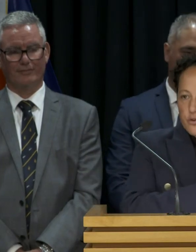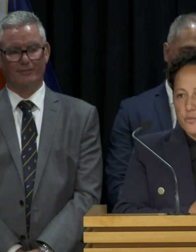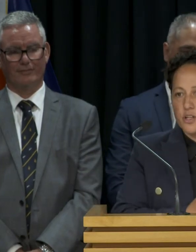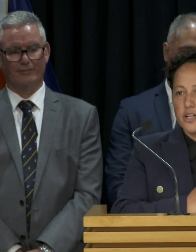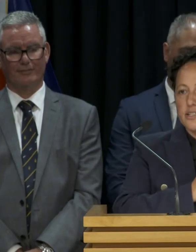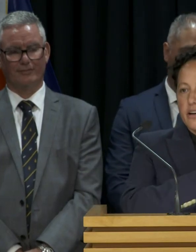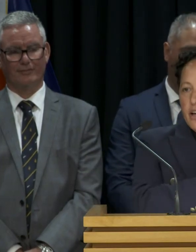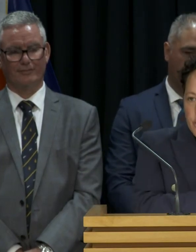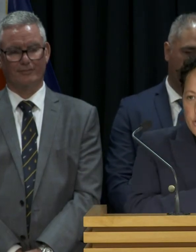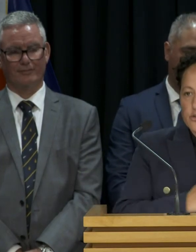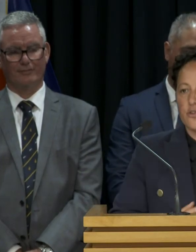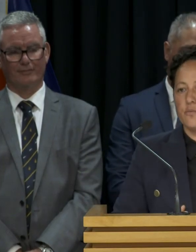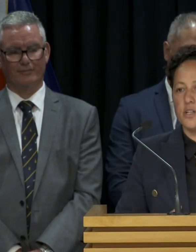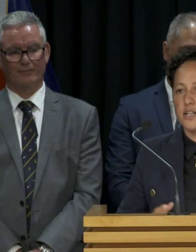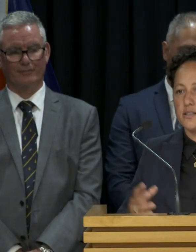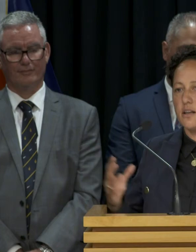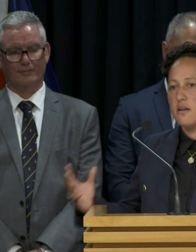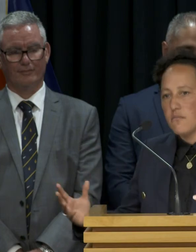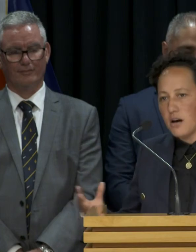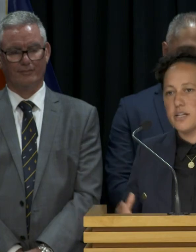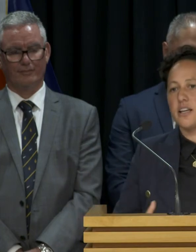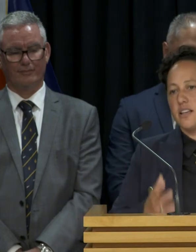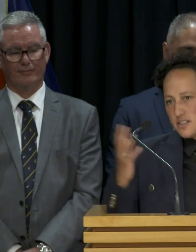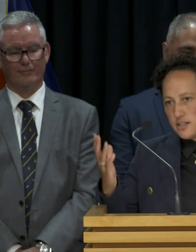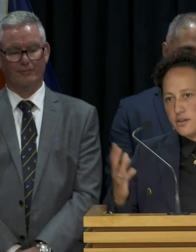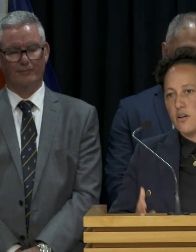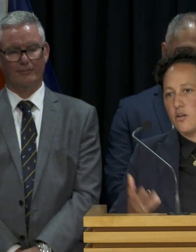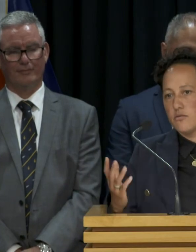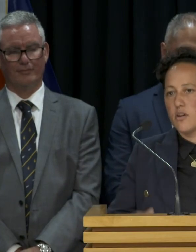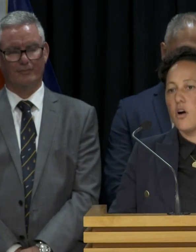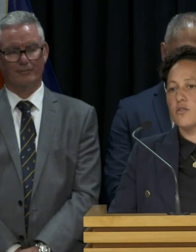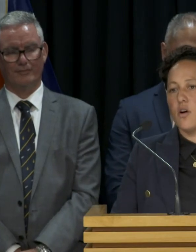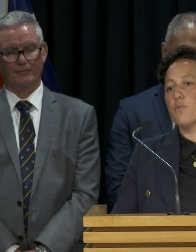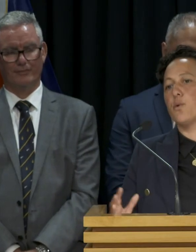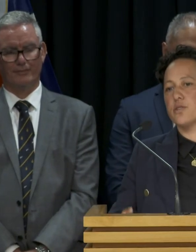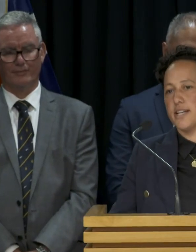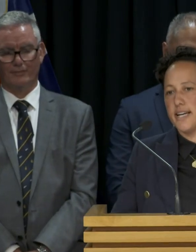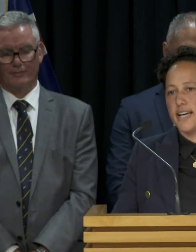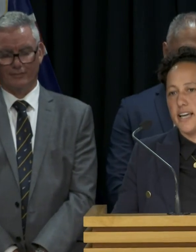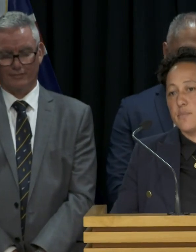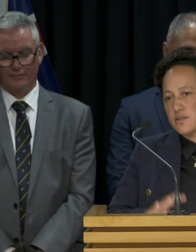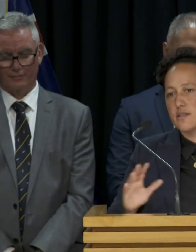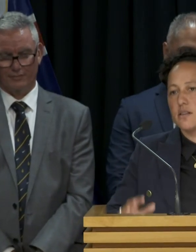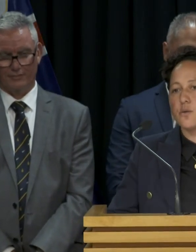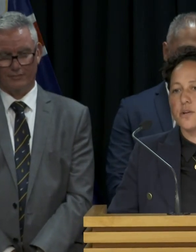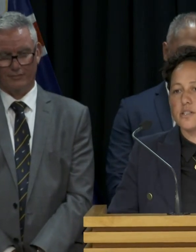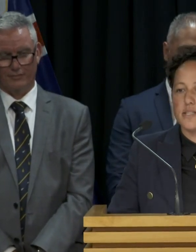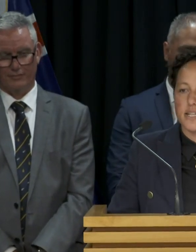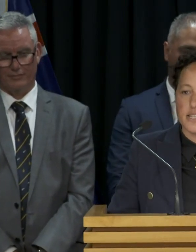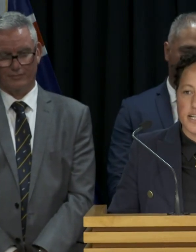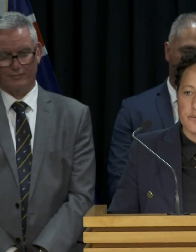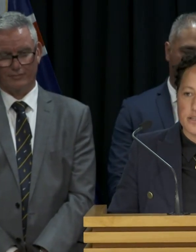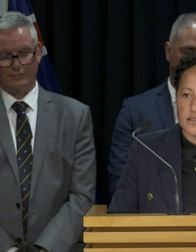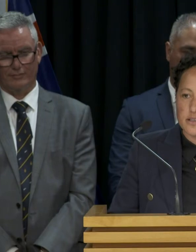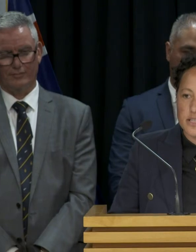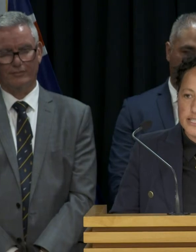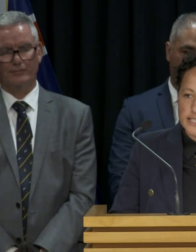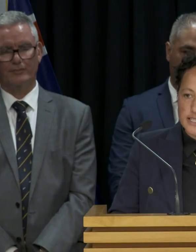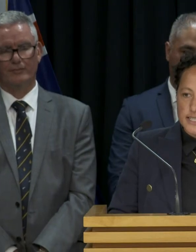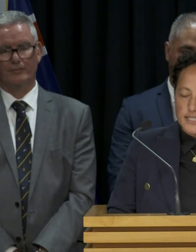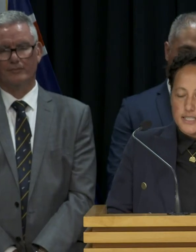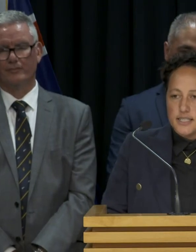it's the rural communities, our agricultural communities, Maori, etc., on board, and because there's a lot of work to be done within